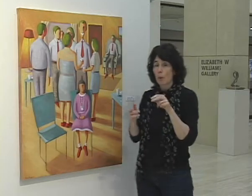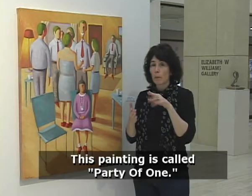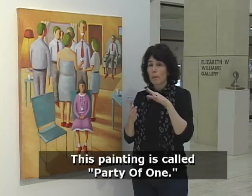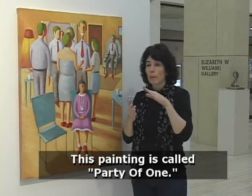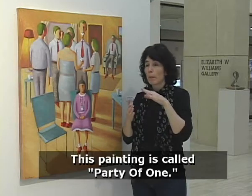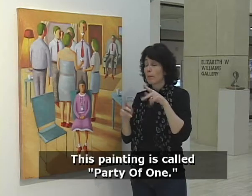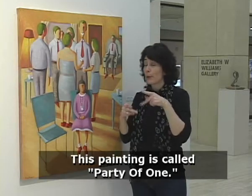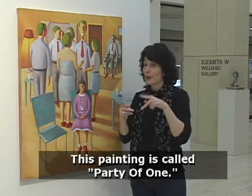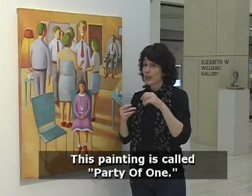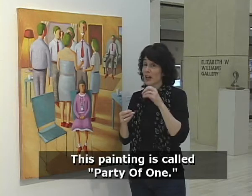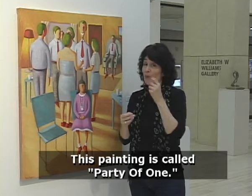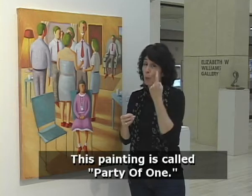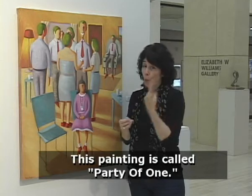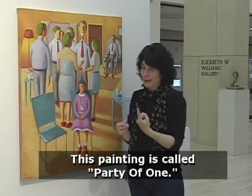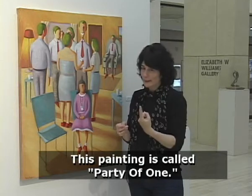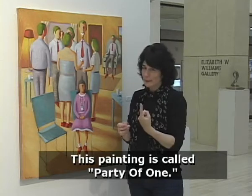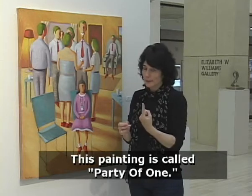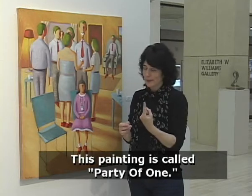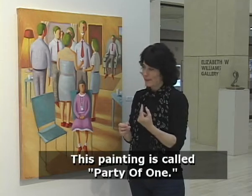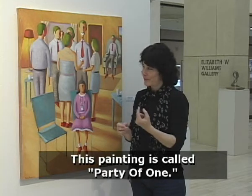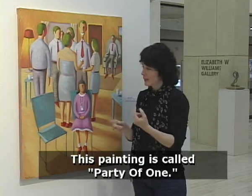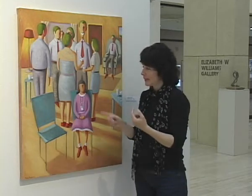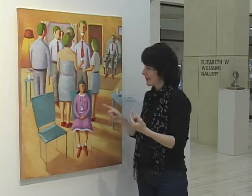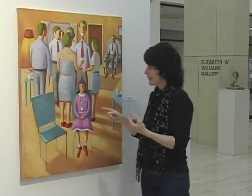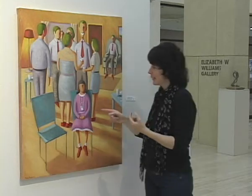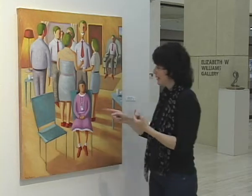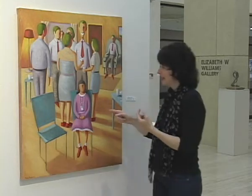This painting is called Party of One.